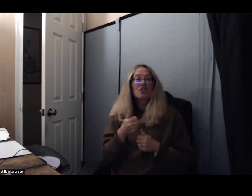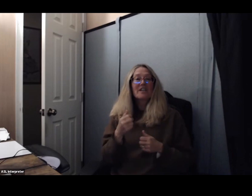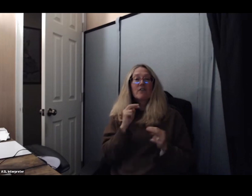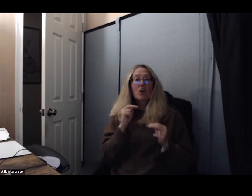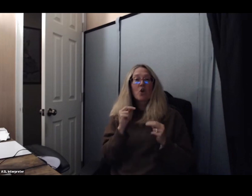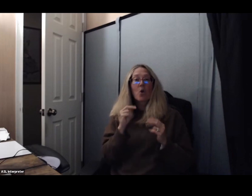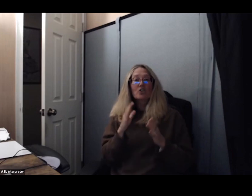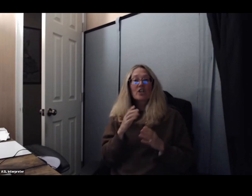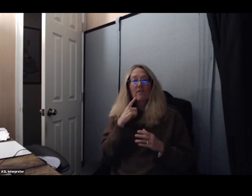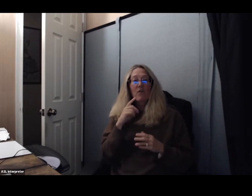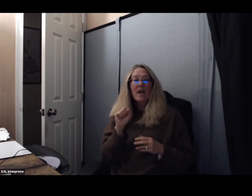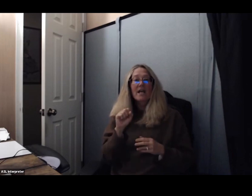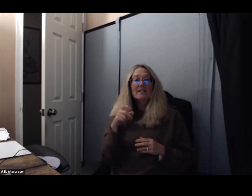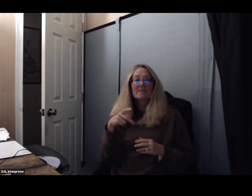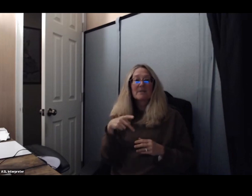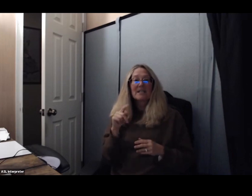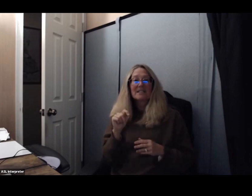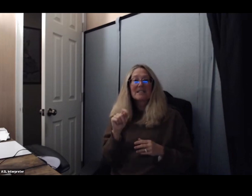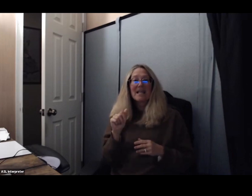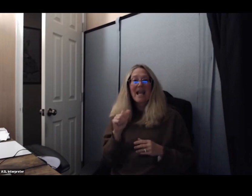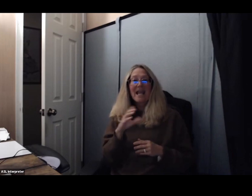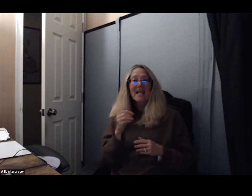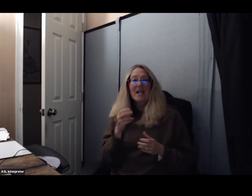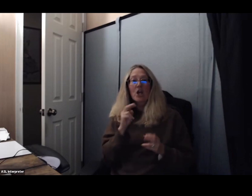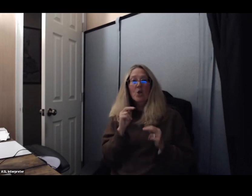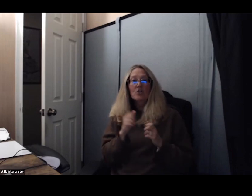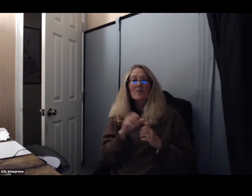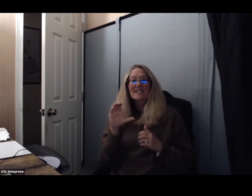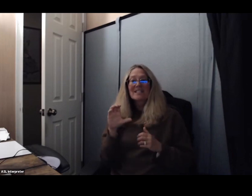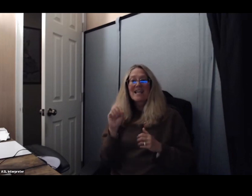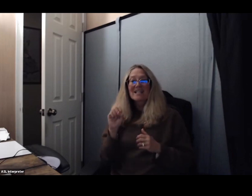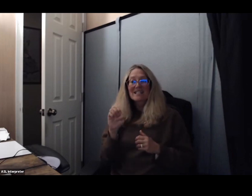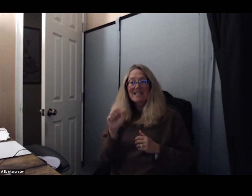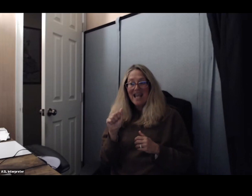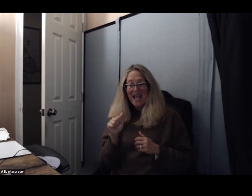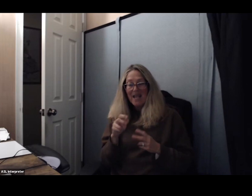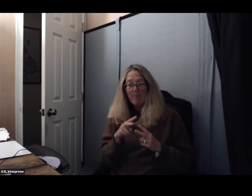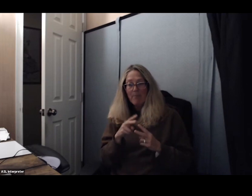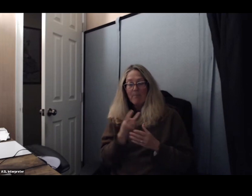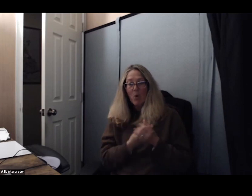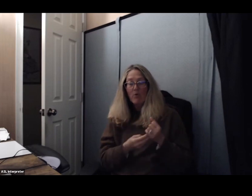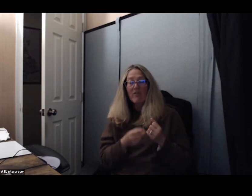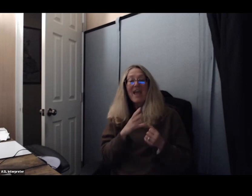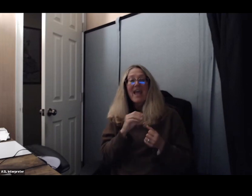negotiator for SBTA and our negotiations with CSEA. We